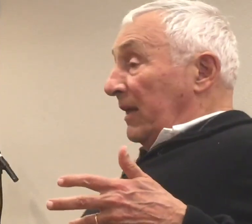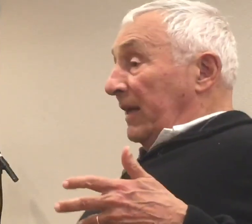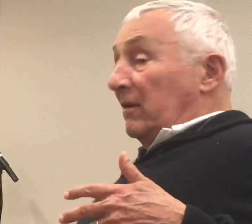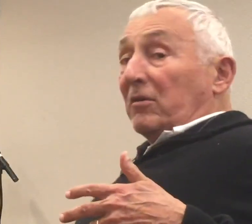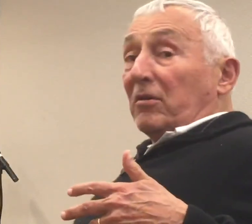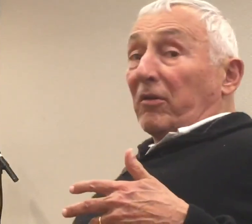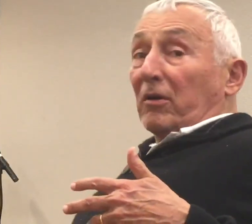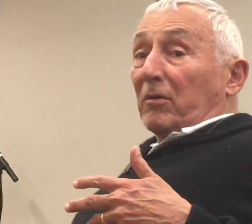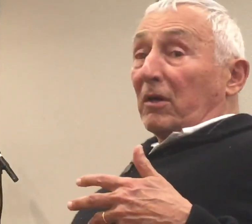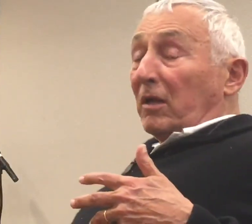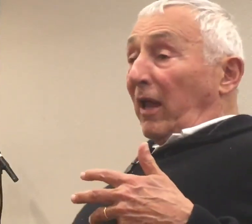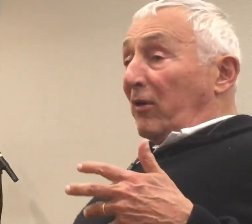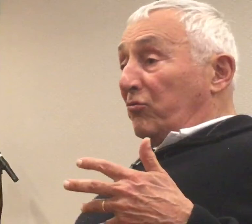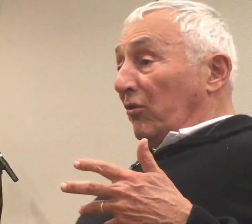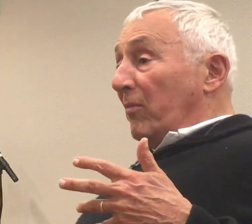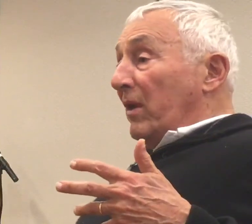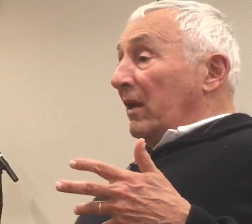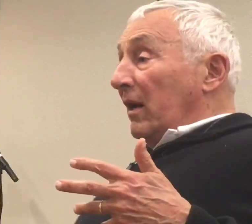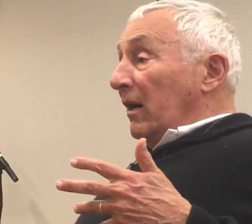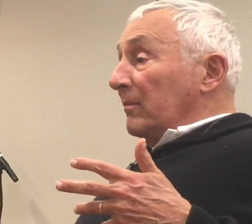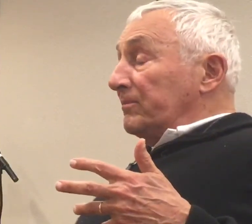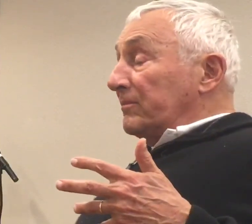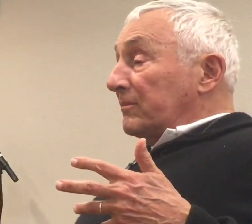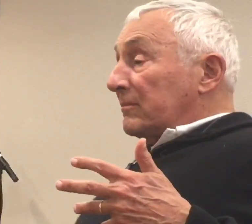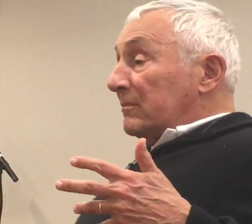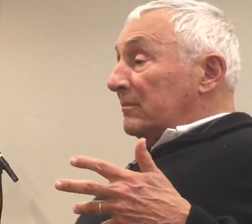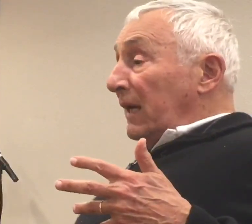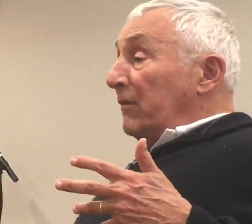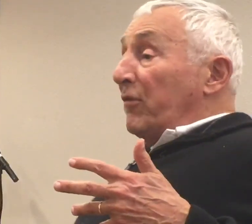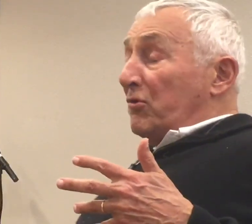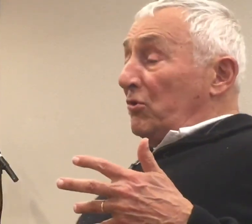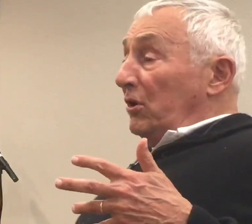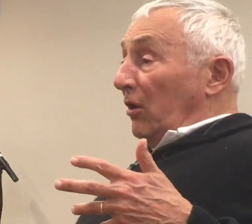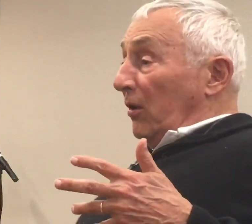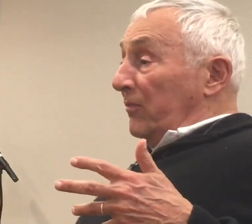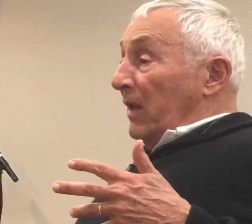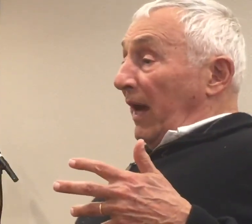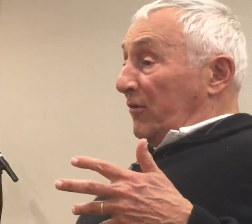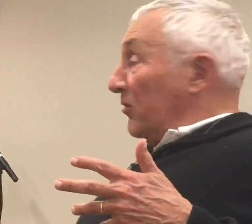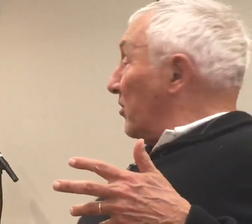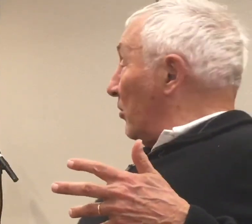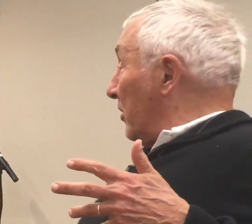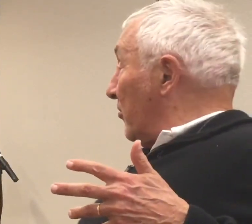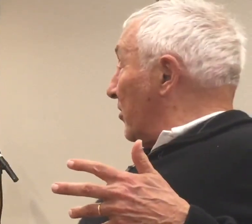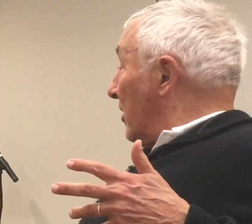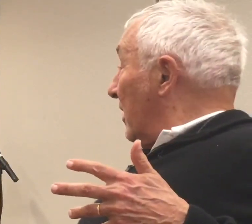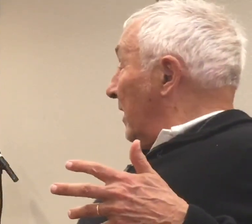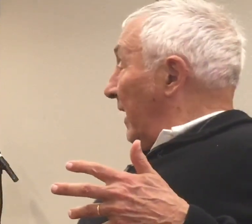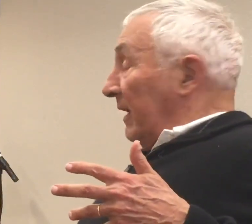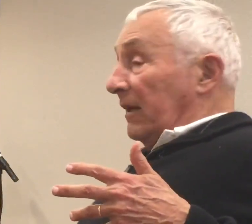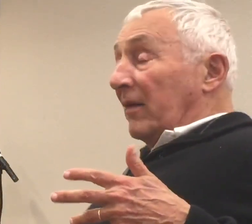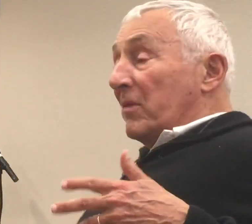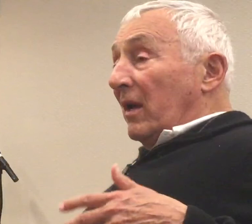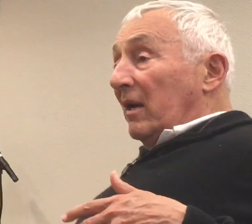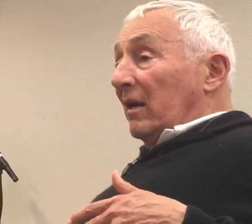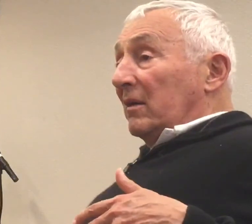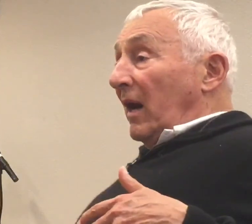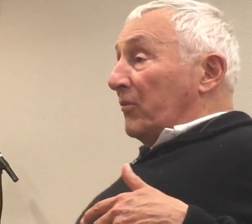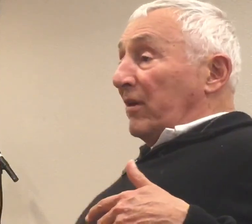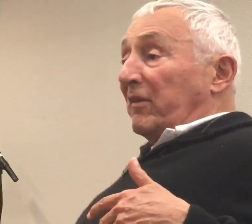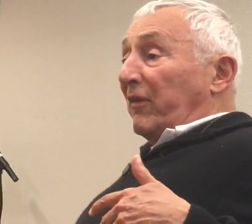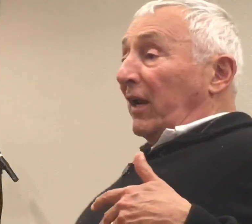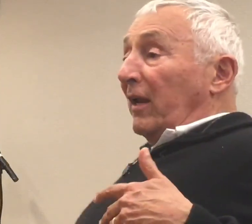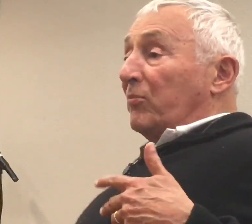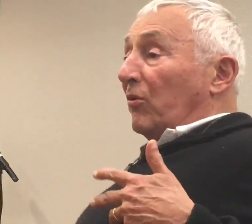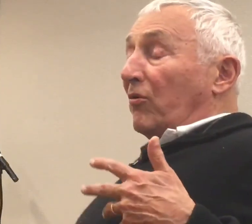disabilities into the classroom, into the studio as consultants. And